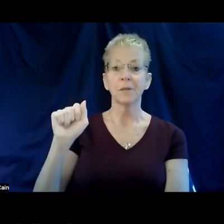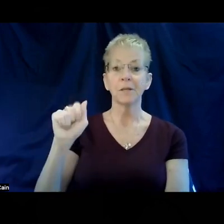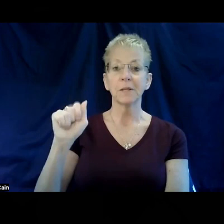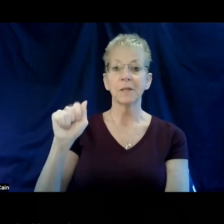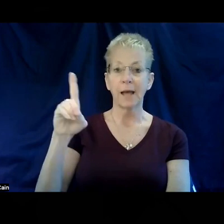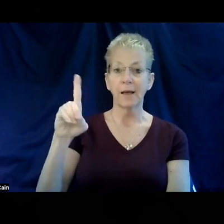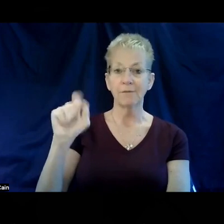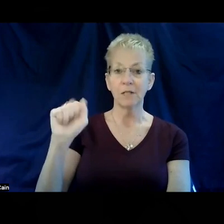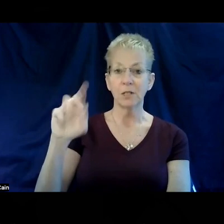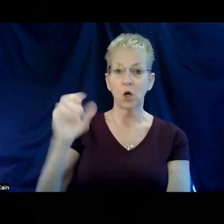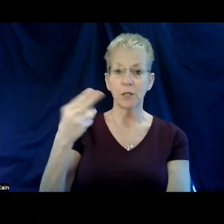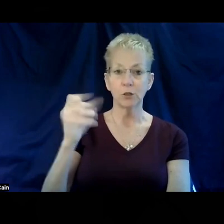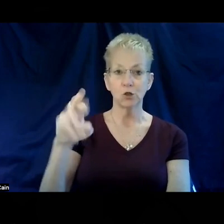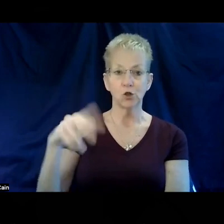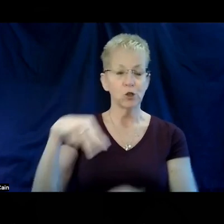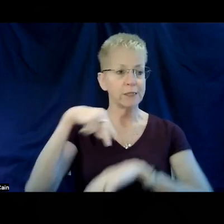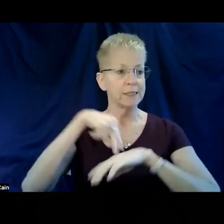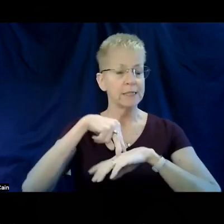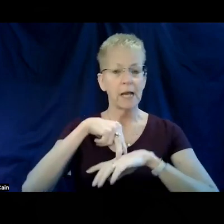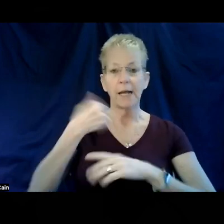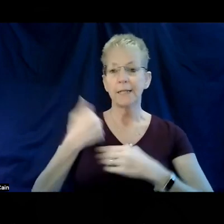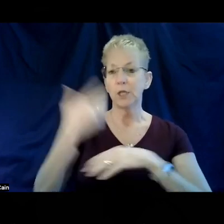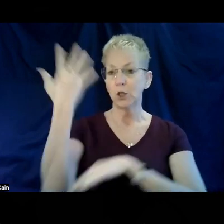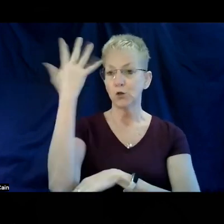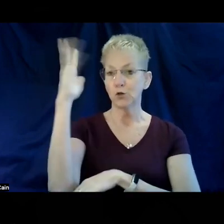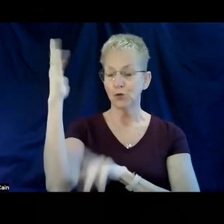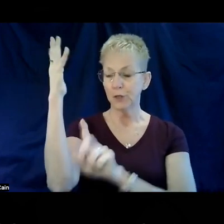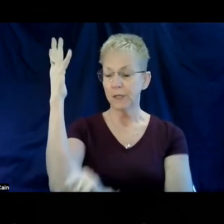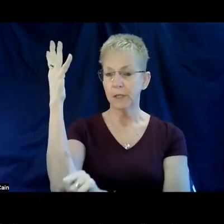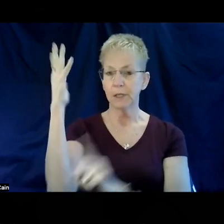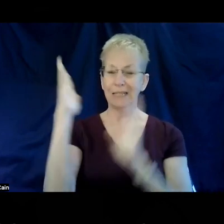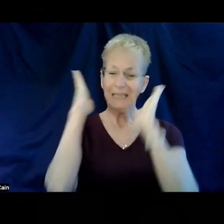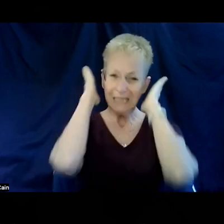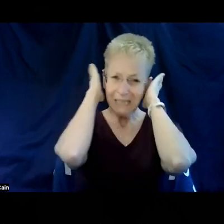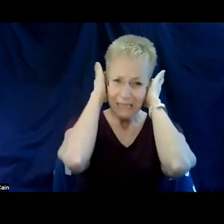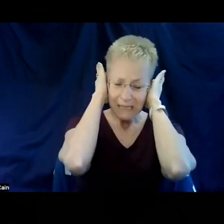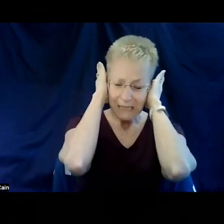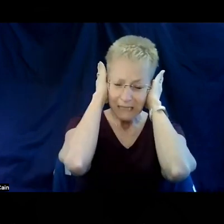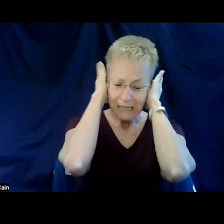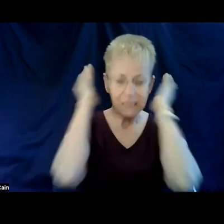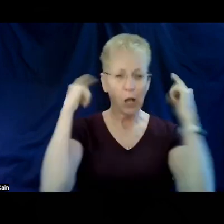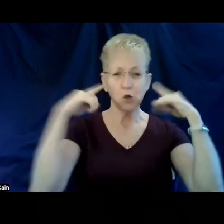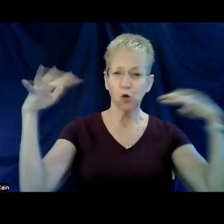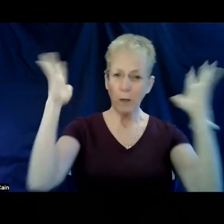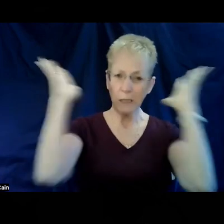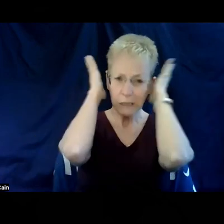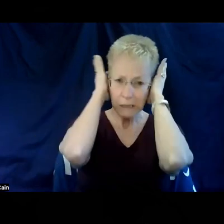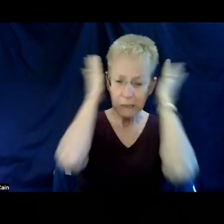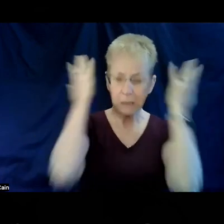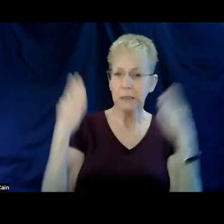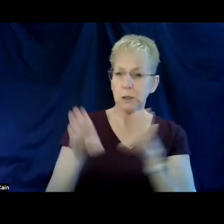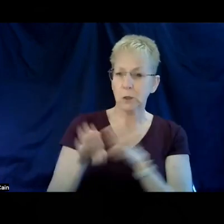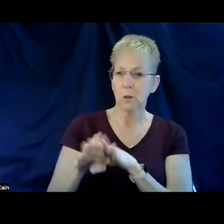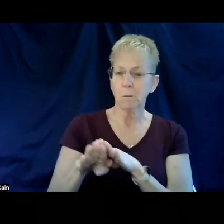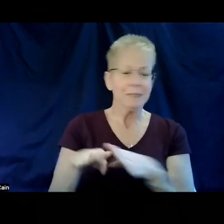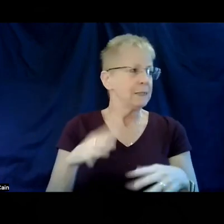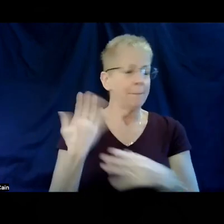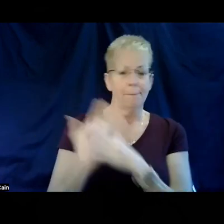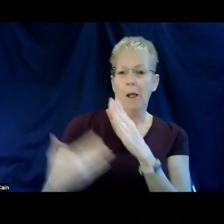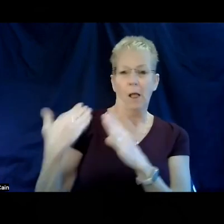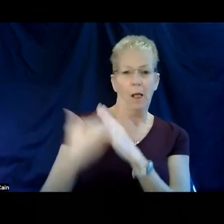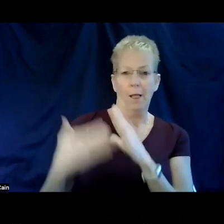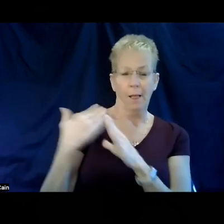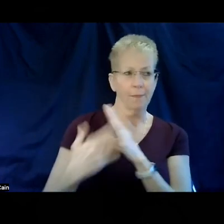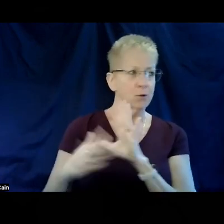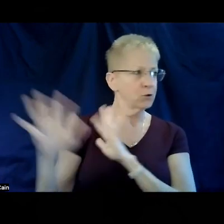foot of an oak, his hands pressed over his ears to shut out the blaring noise of death. It haunted him, even in the